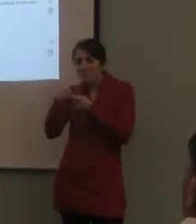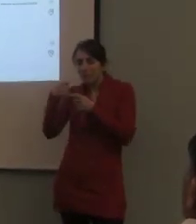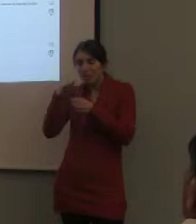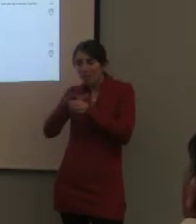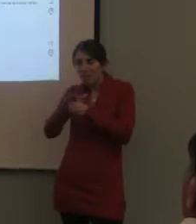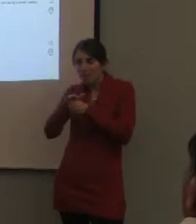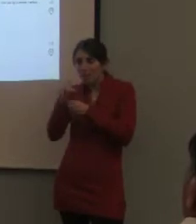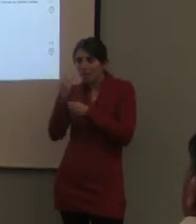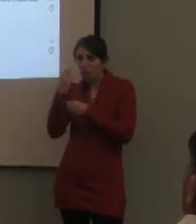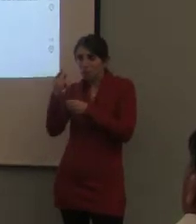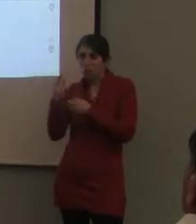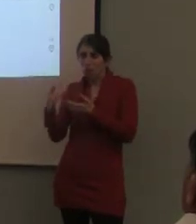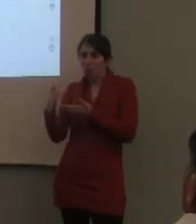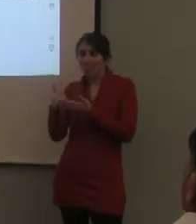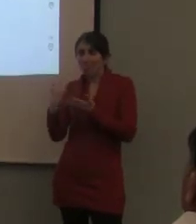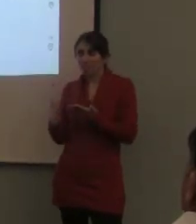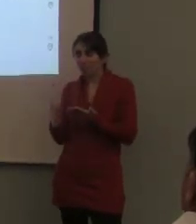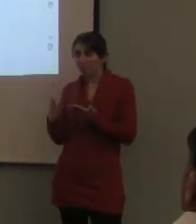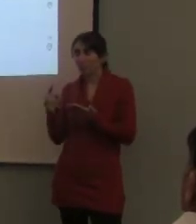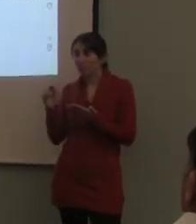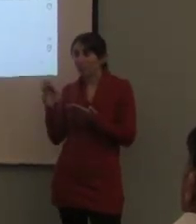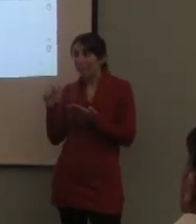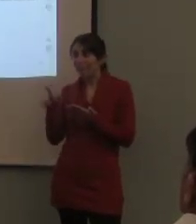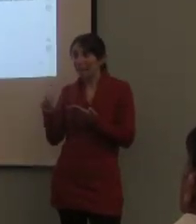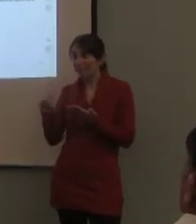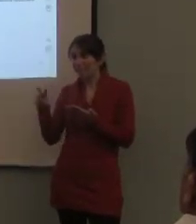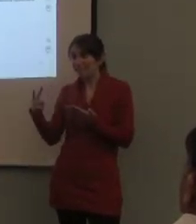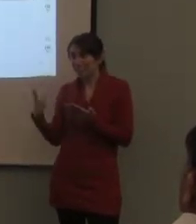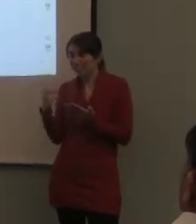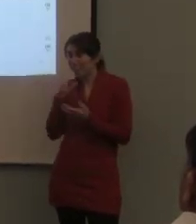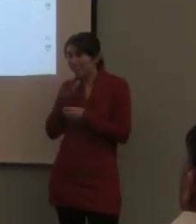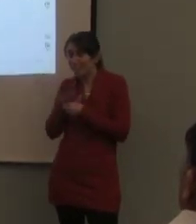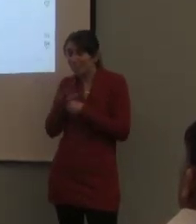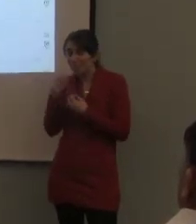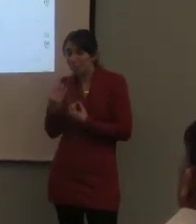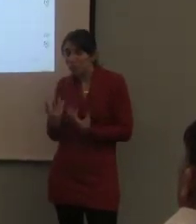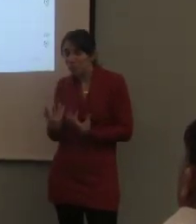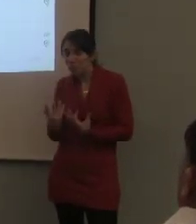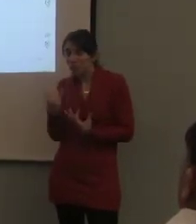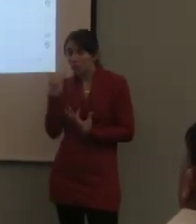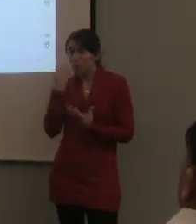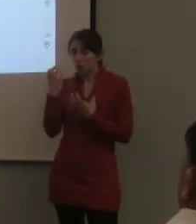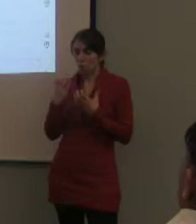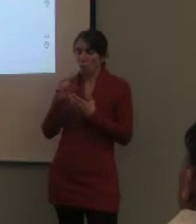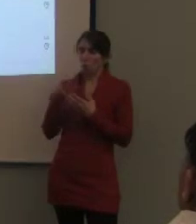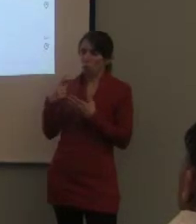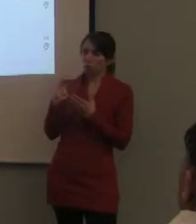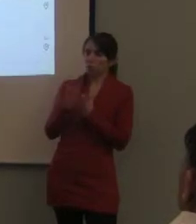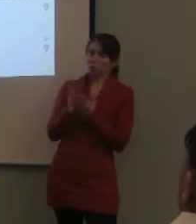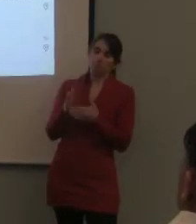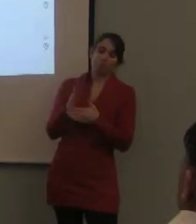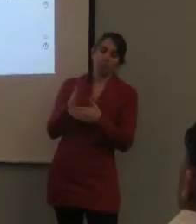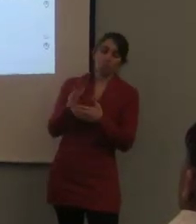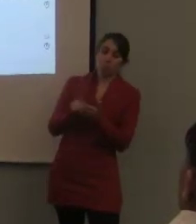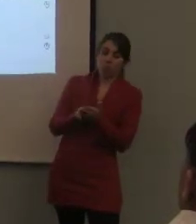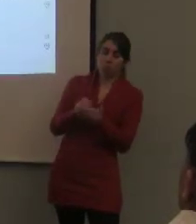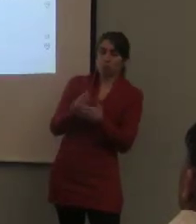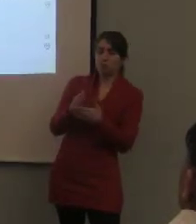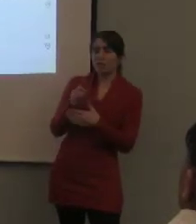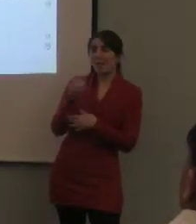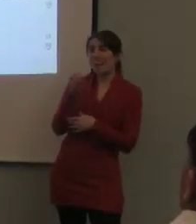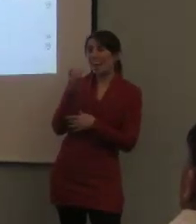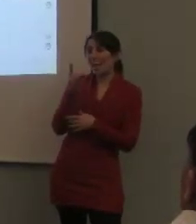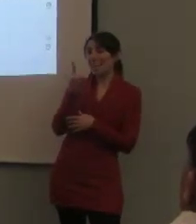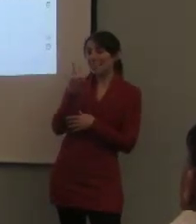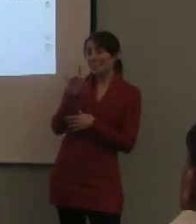if your interest is only books published between 1896 and 1897 in